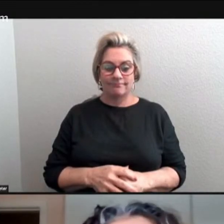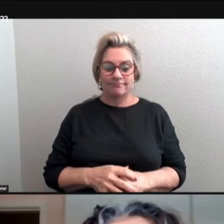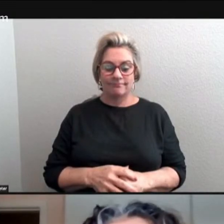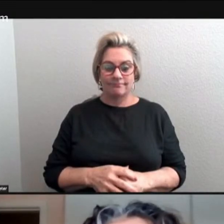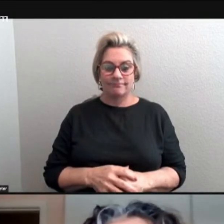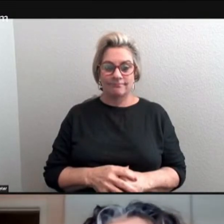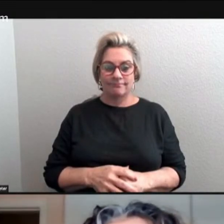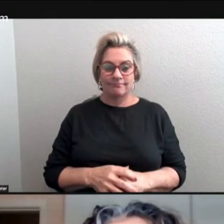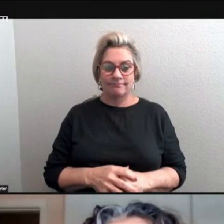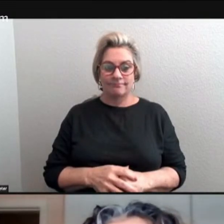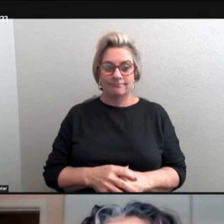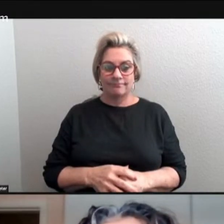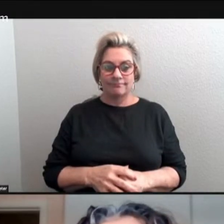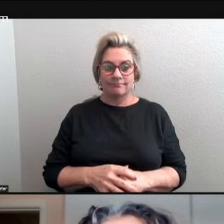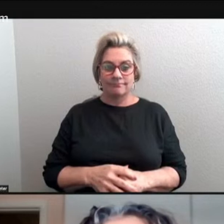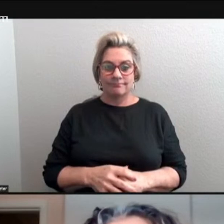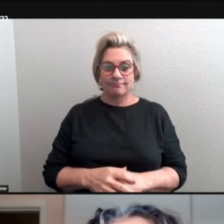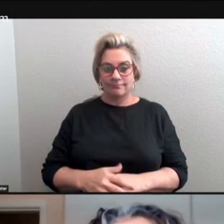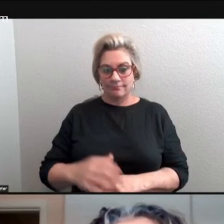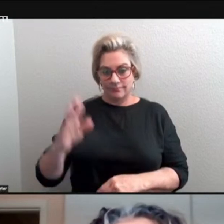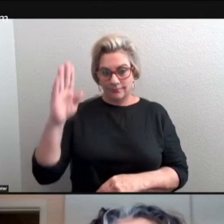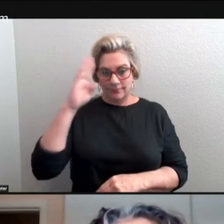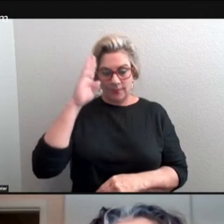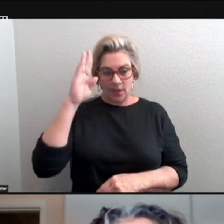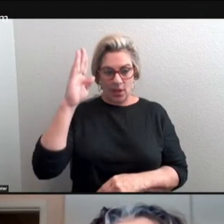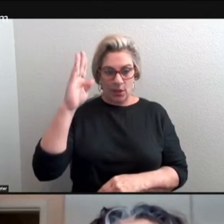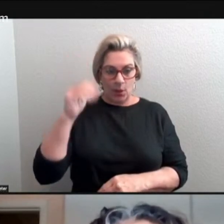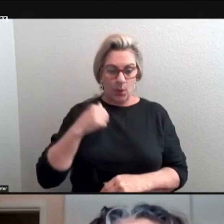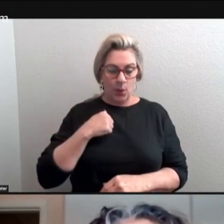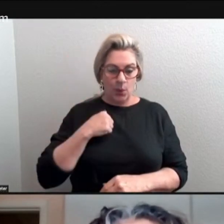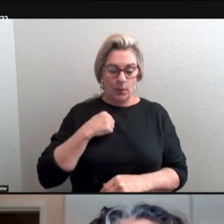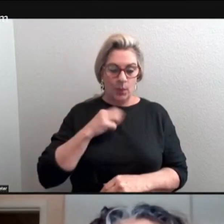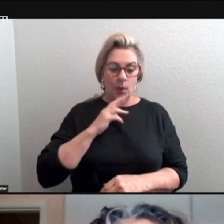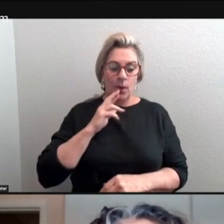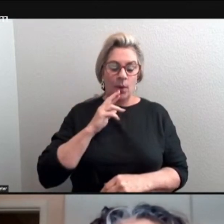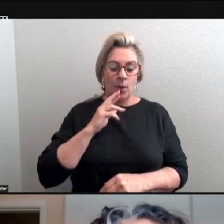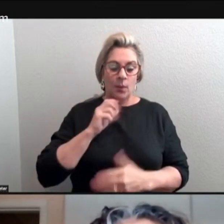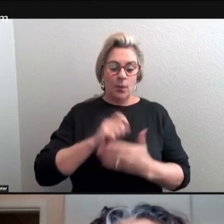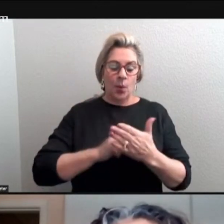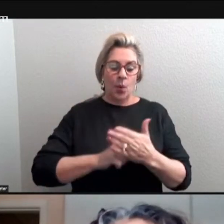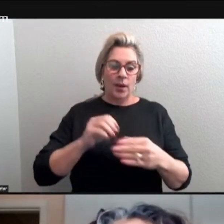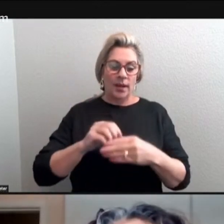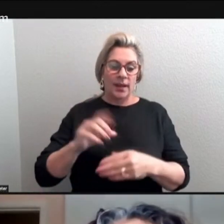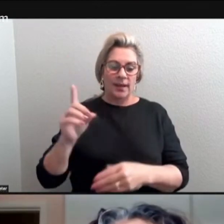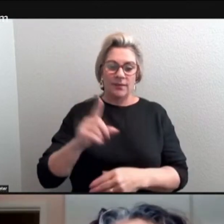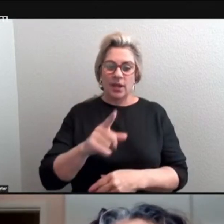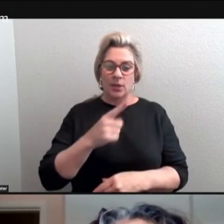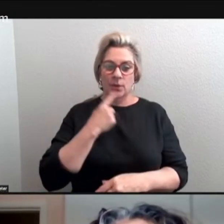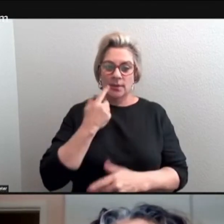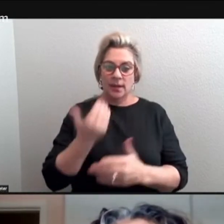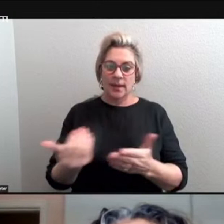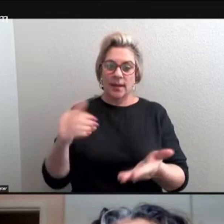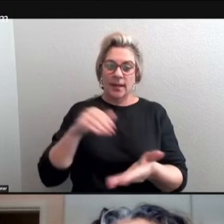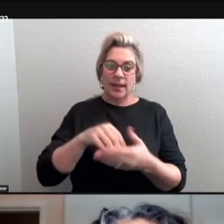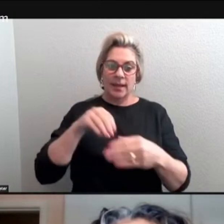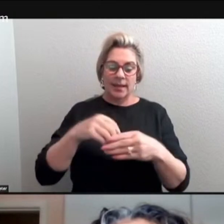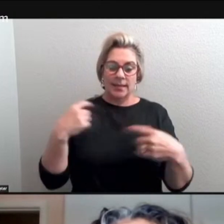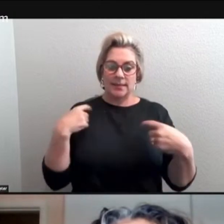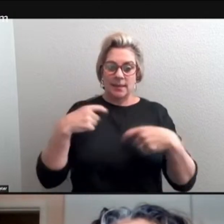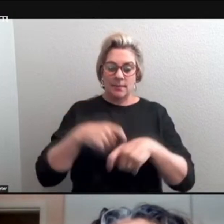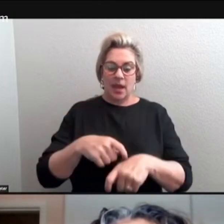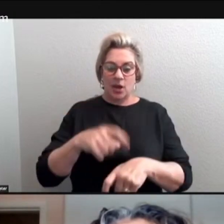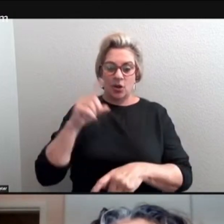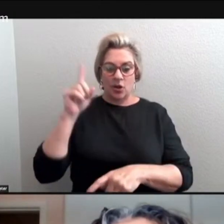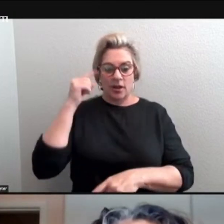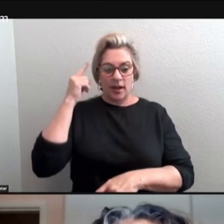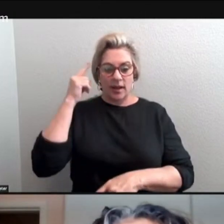Hello, everyone. This is Sergio Ornelas, a news reporter with Telemundo Denver. If you could please repeat some of that information in Spanish, either the governor